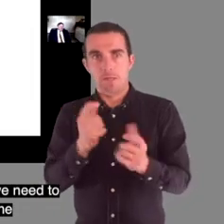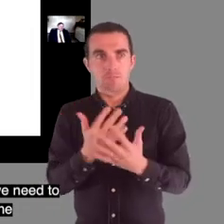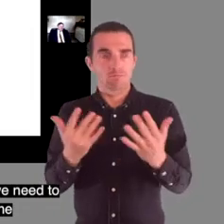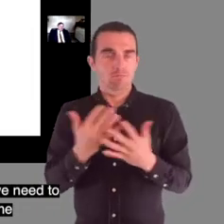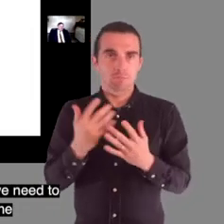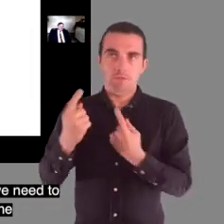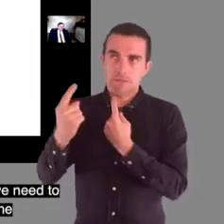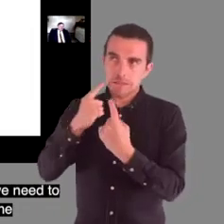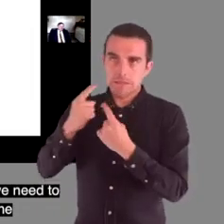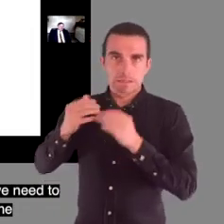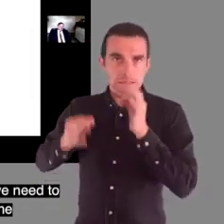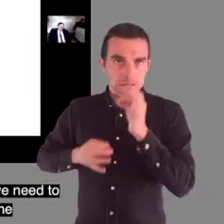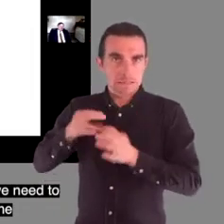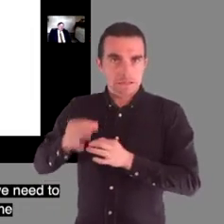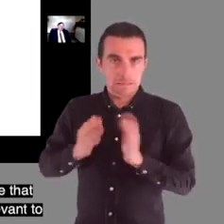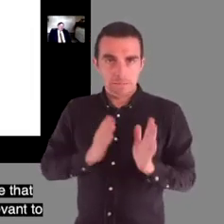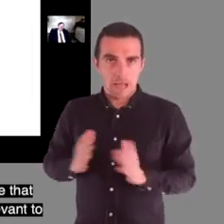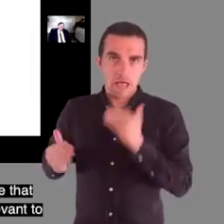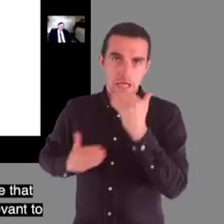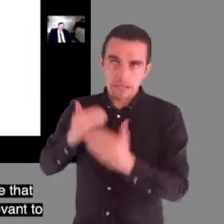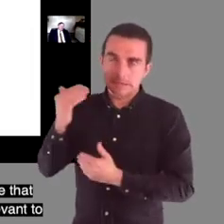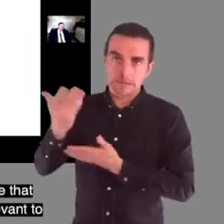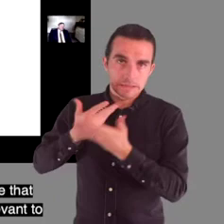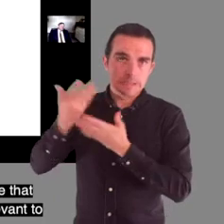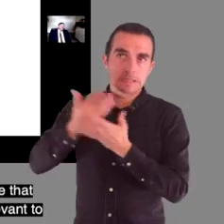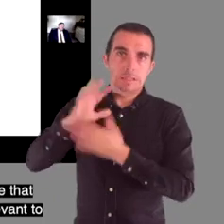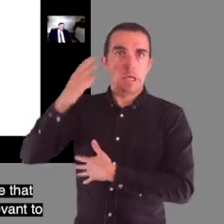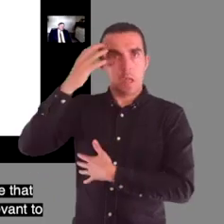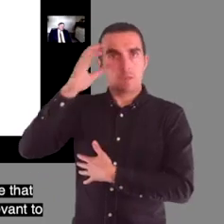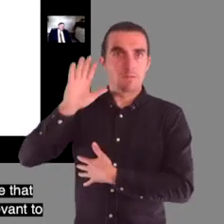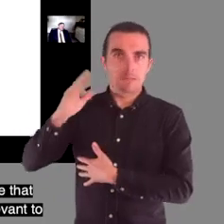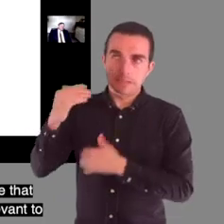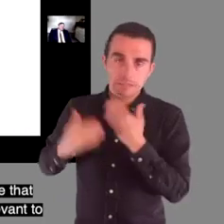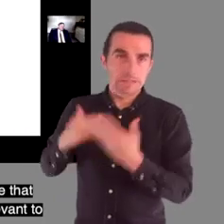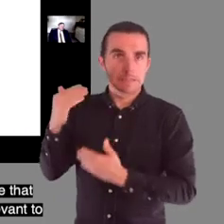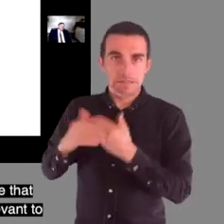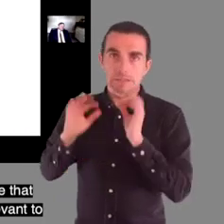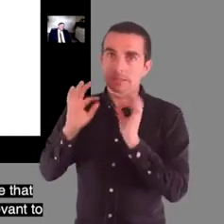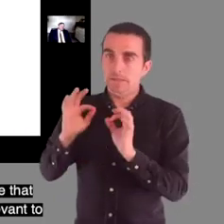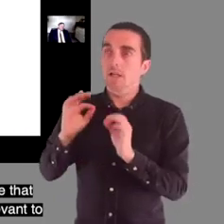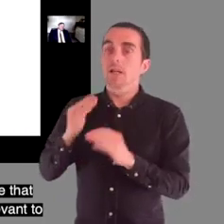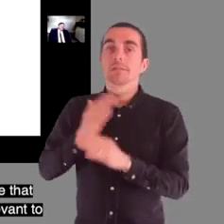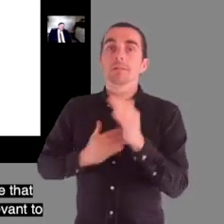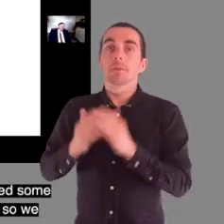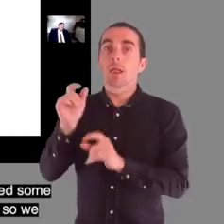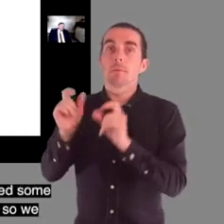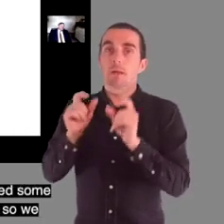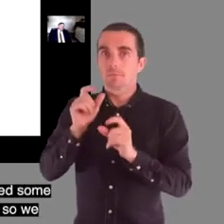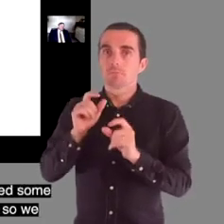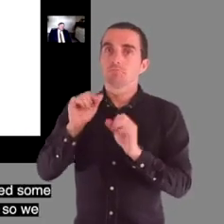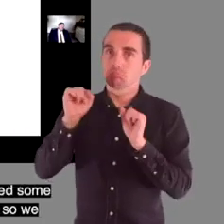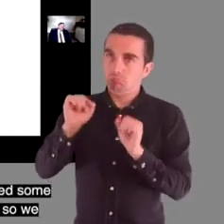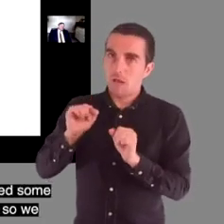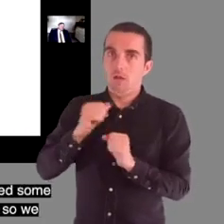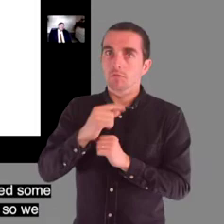we need to engage strategically with the government to try and ensure that programs that become more relevant